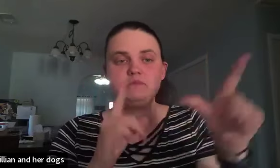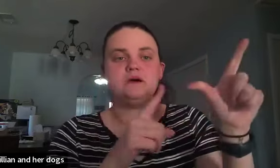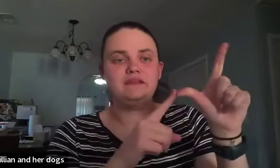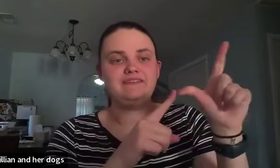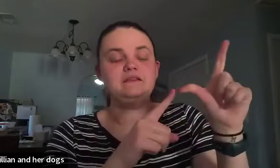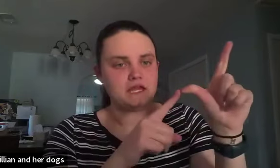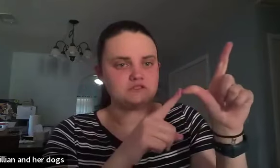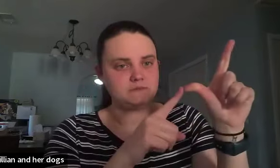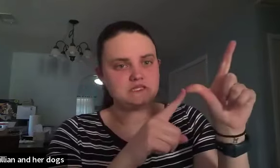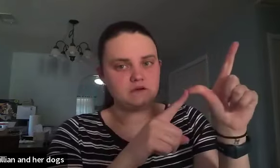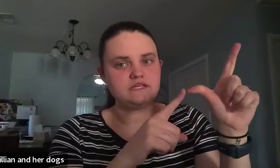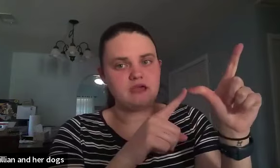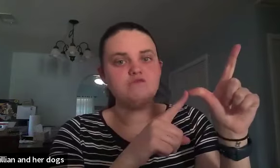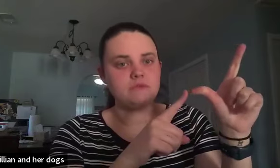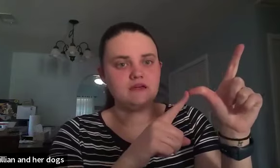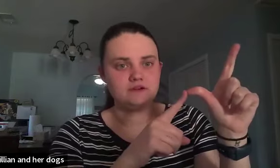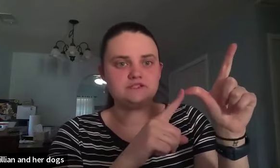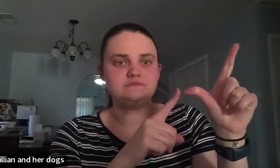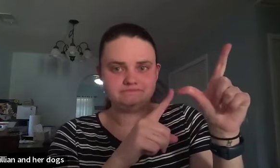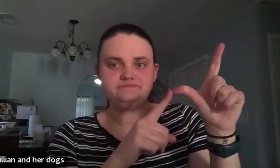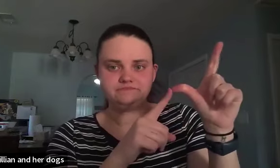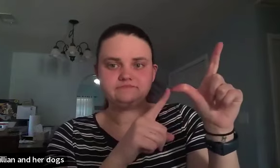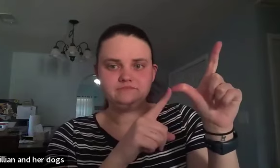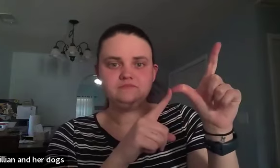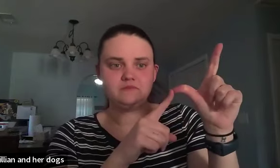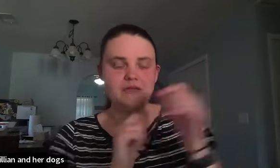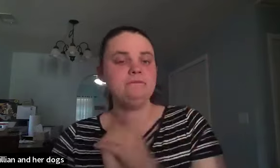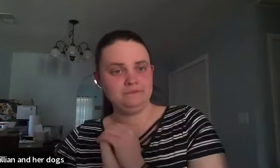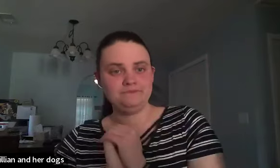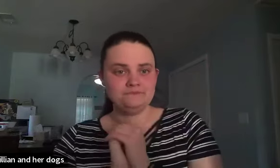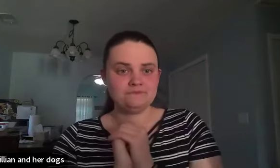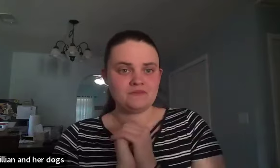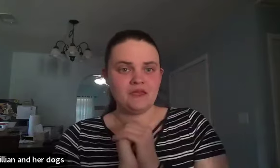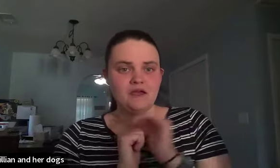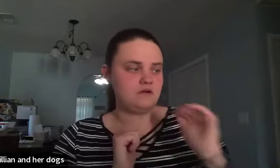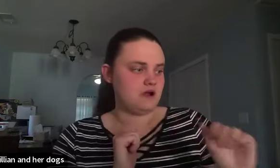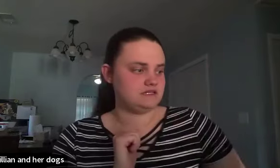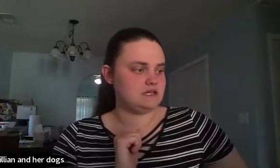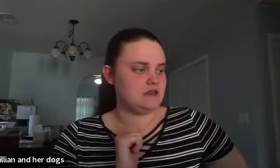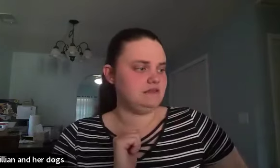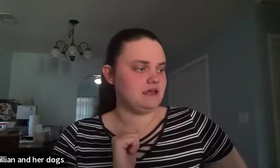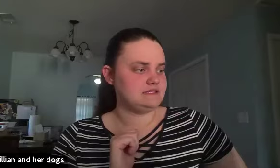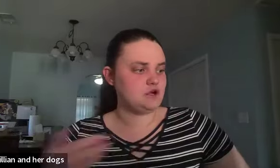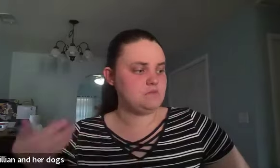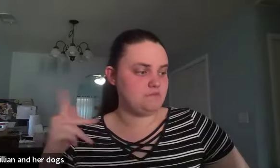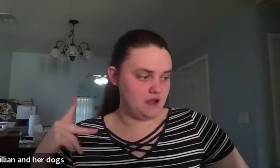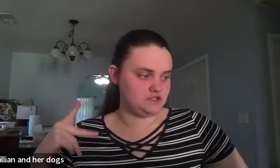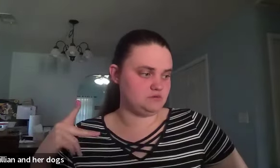people, but like the letters themselves, like the alphabet letters. Okay. All right. Let's go back to